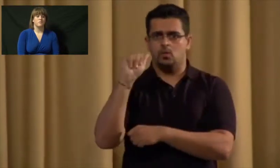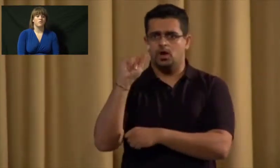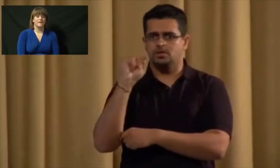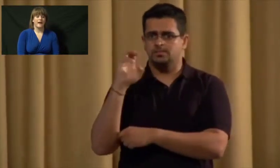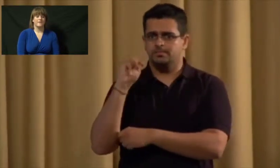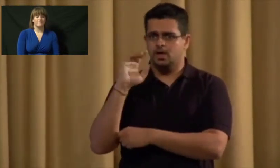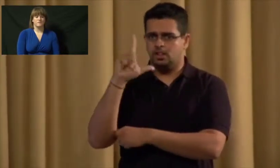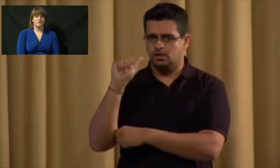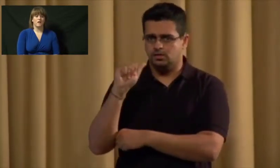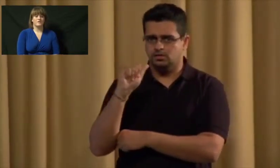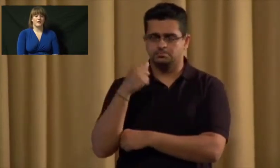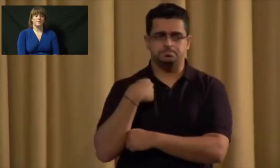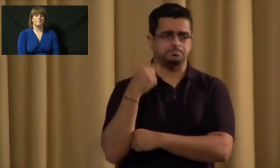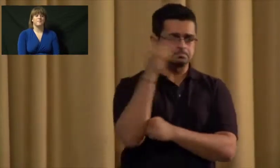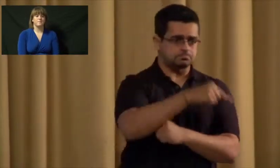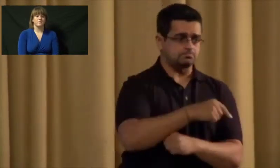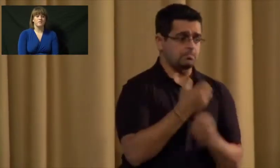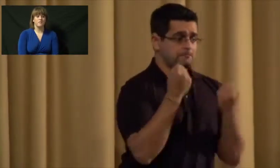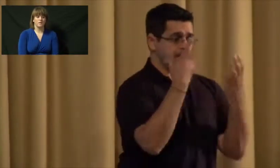work at it for a long time.